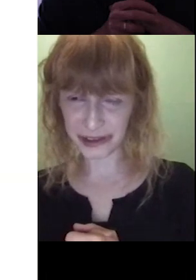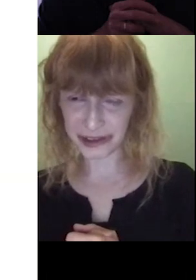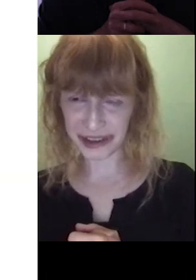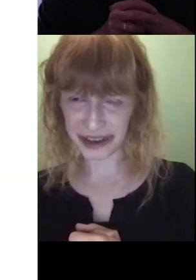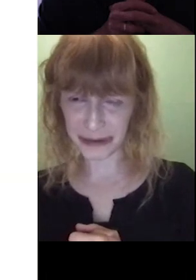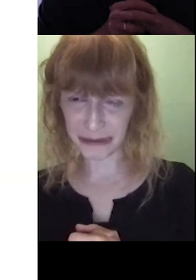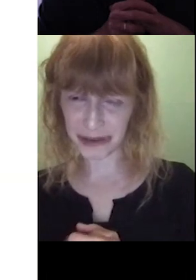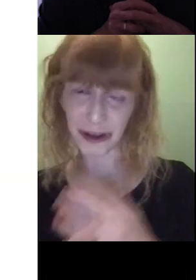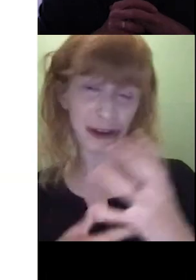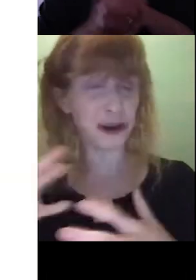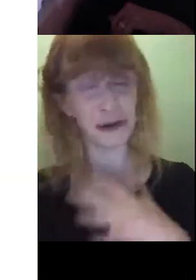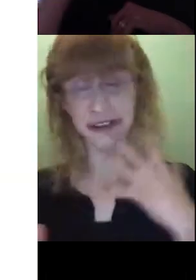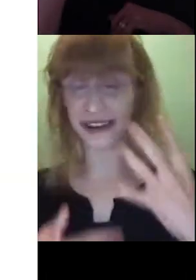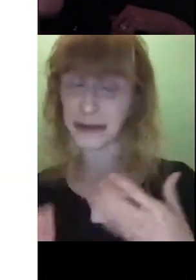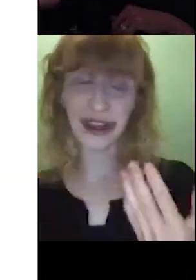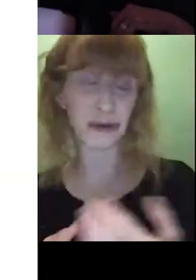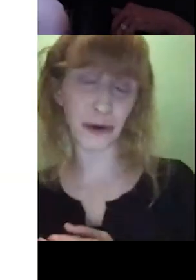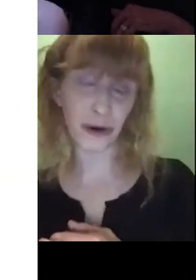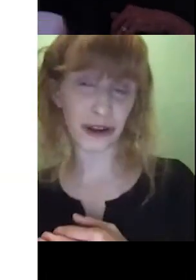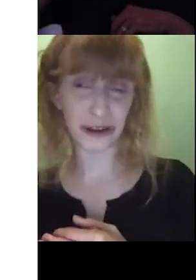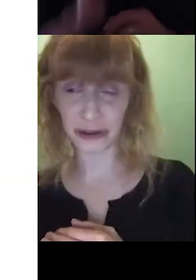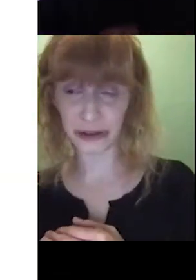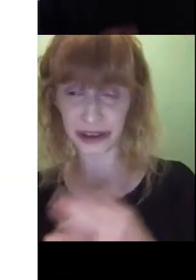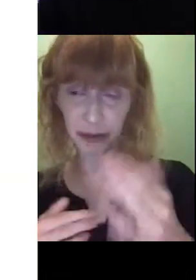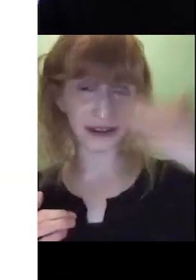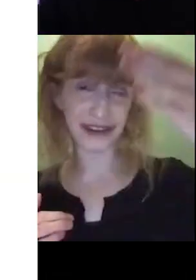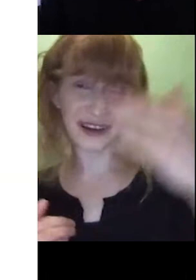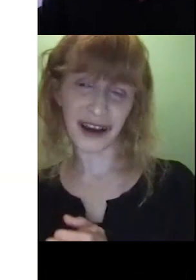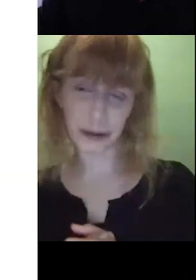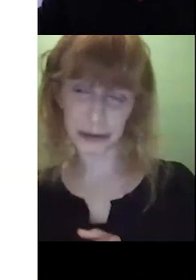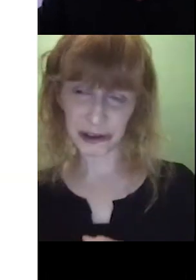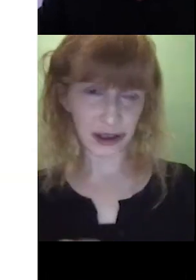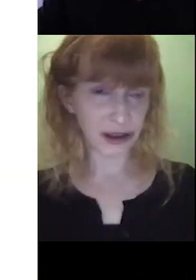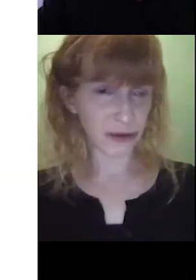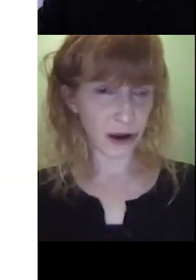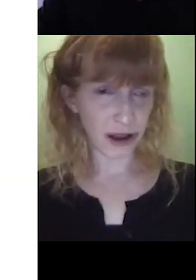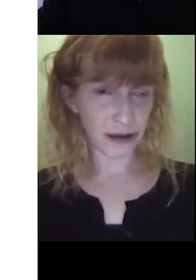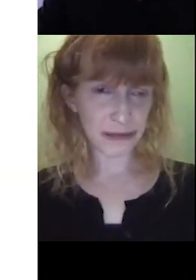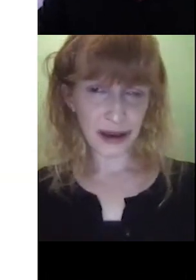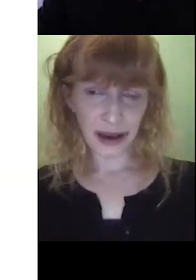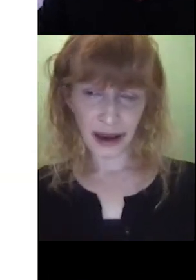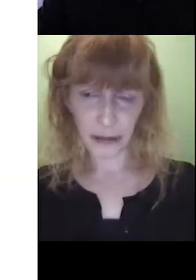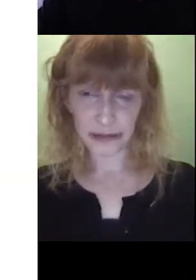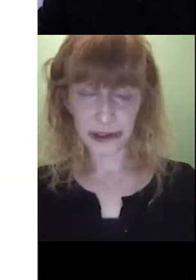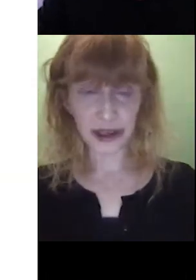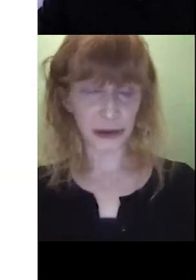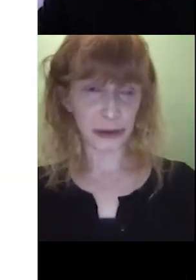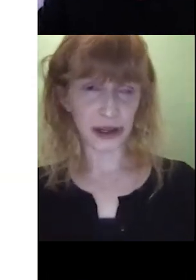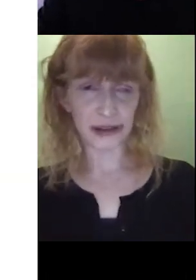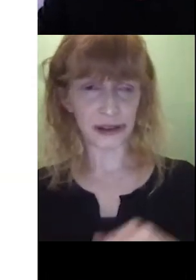language, you know, the child will start coming out with more, and you'll think about pitching it a level higher. So yes, we might